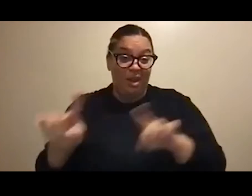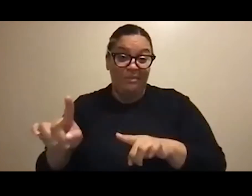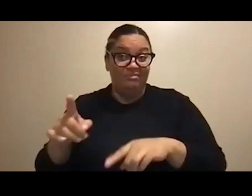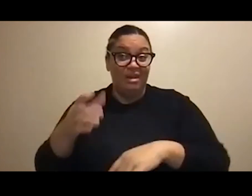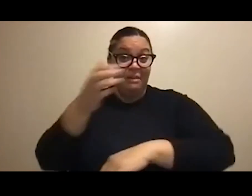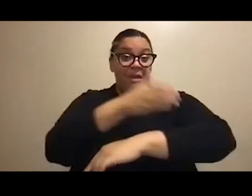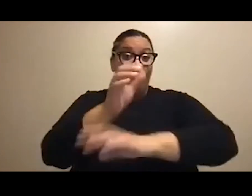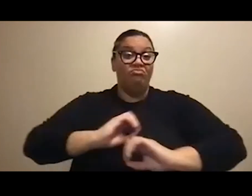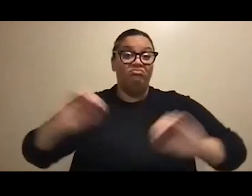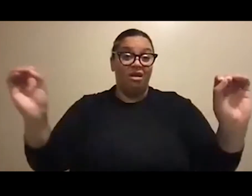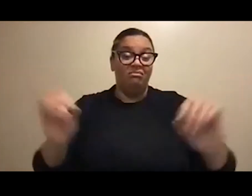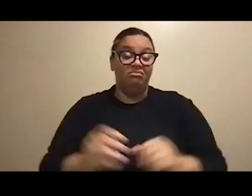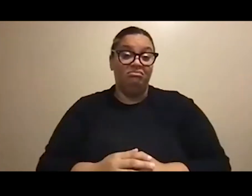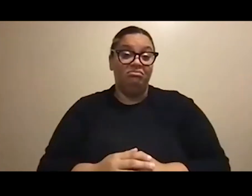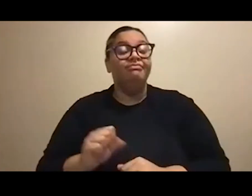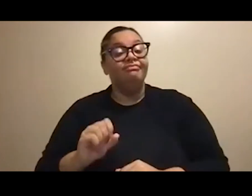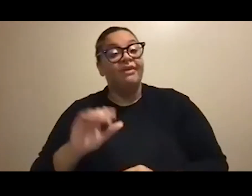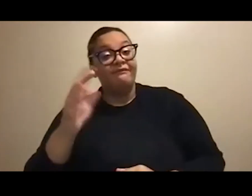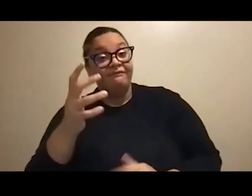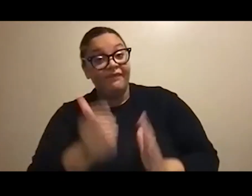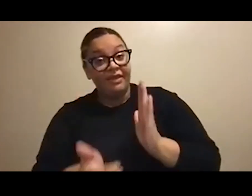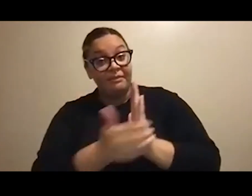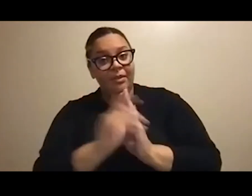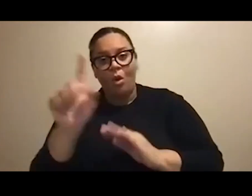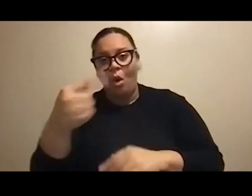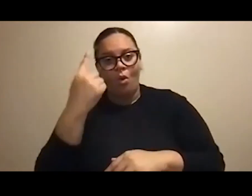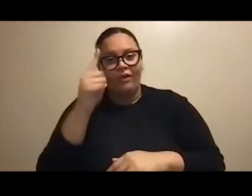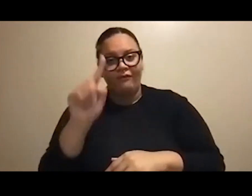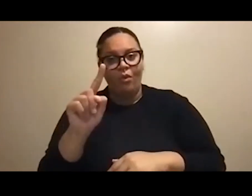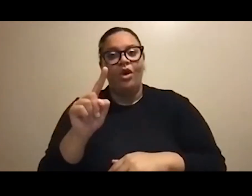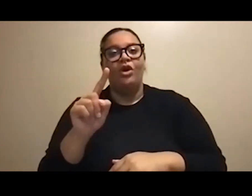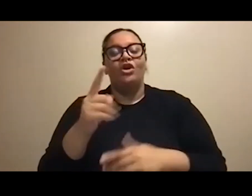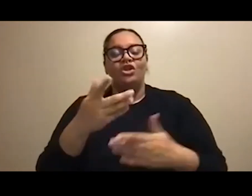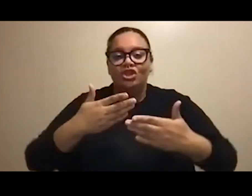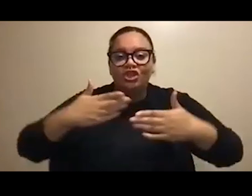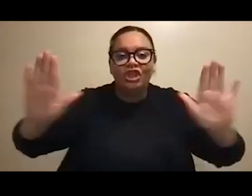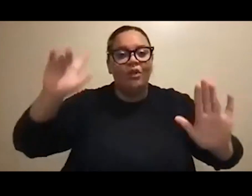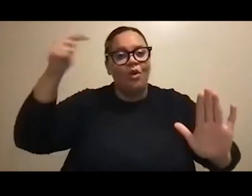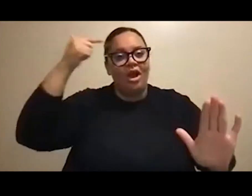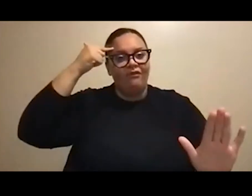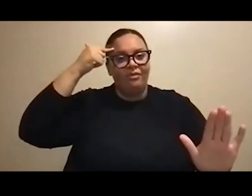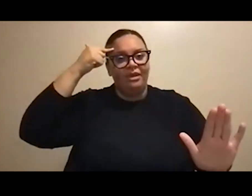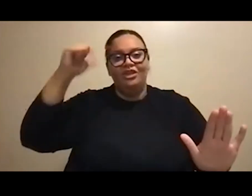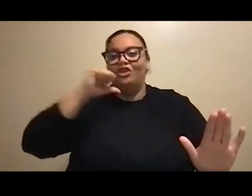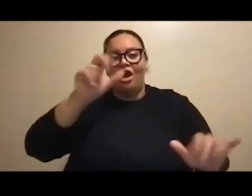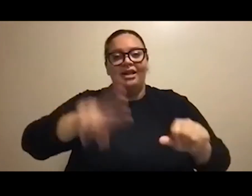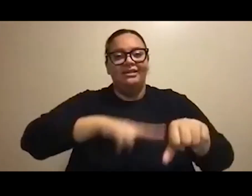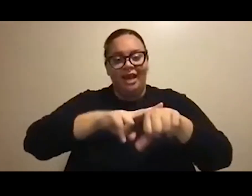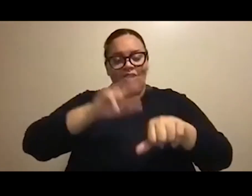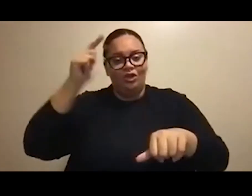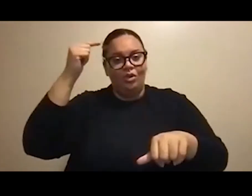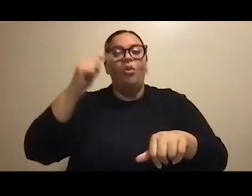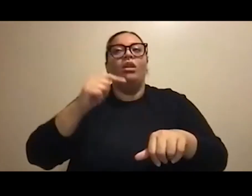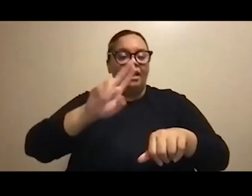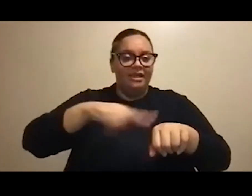because the 5th Amendment of the Constitution only applies to the general government, that's to say the national government. Fast